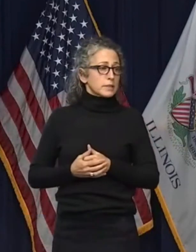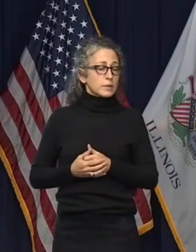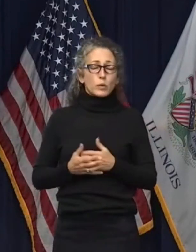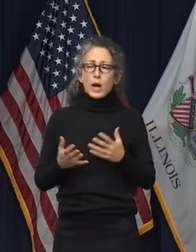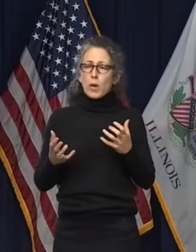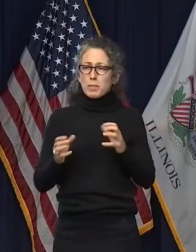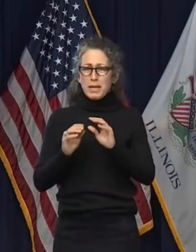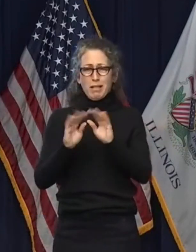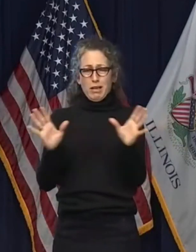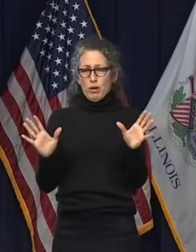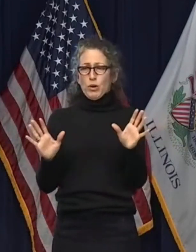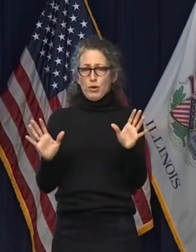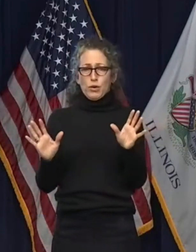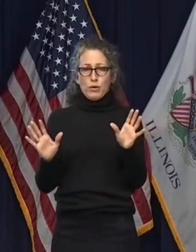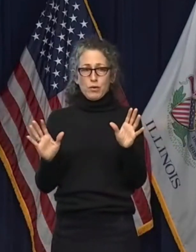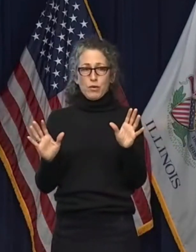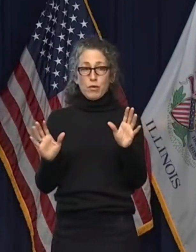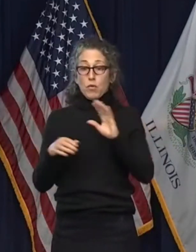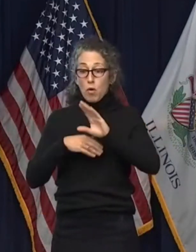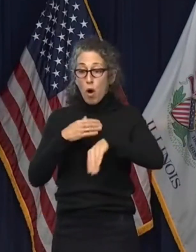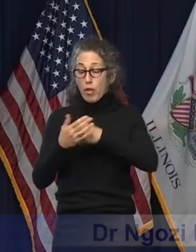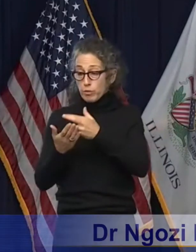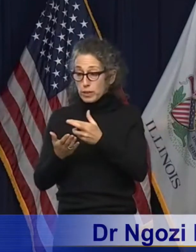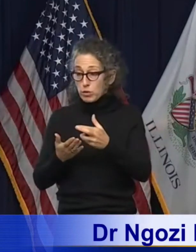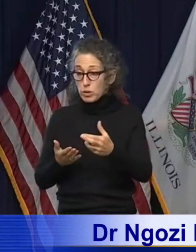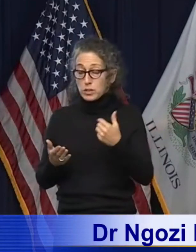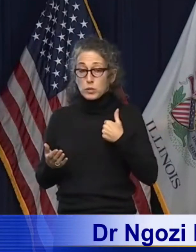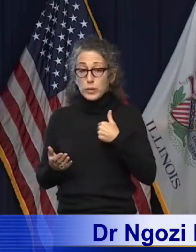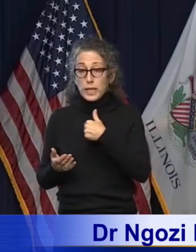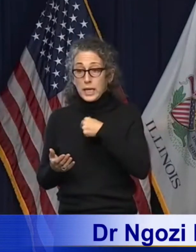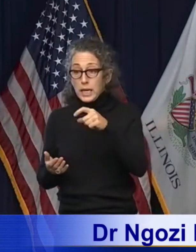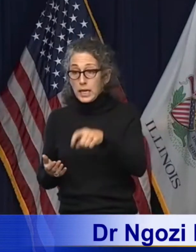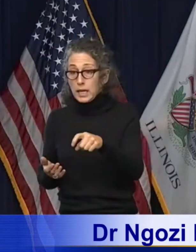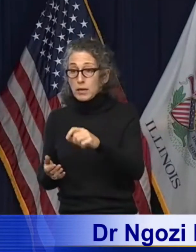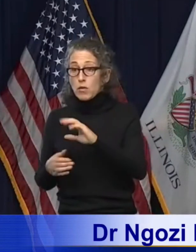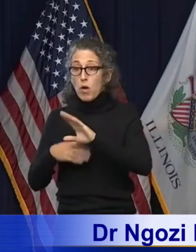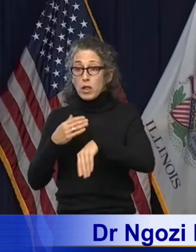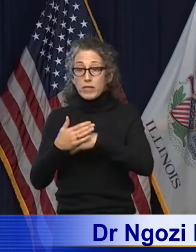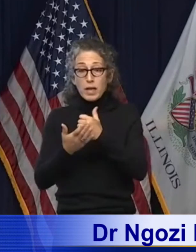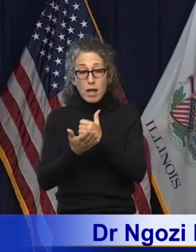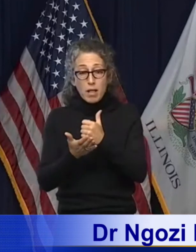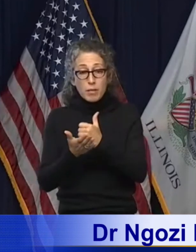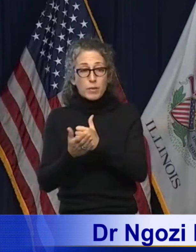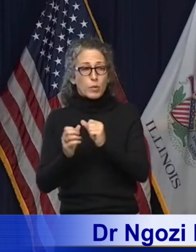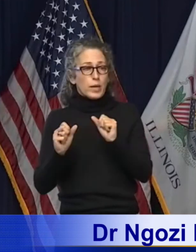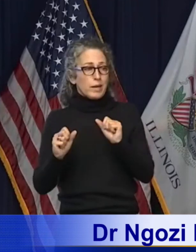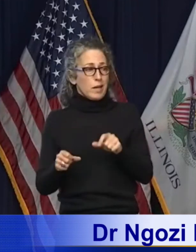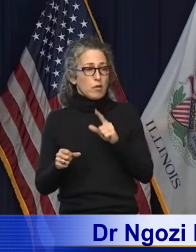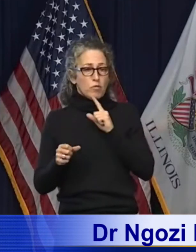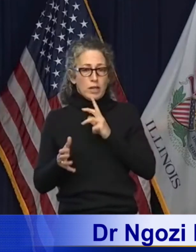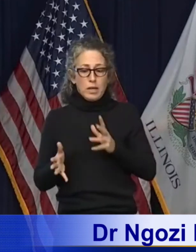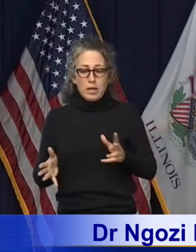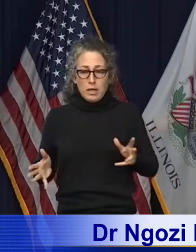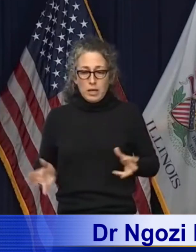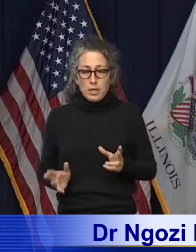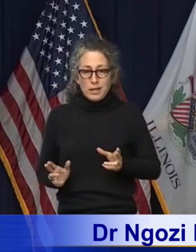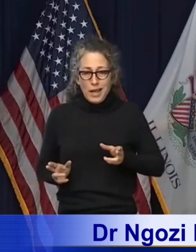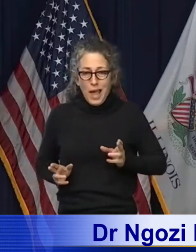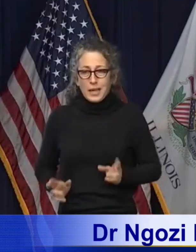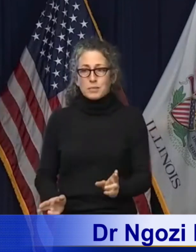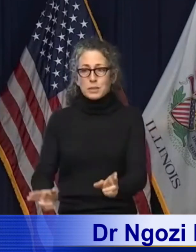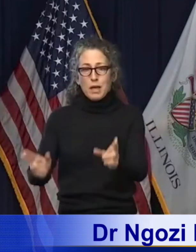be clear that we are going to get all the resources we need, all the help that we need, so that we can expedite this process